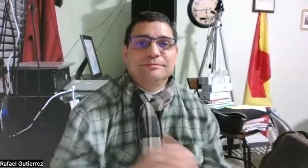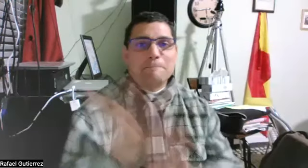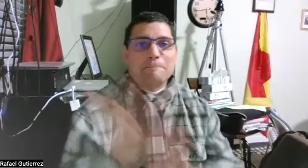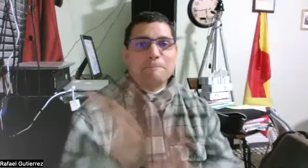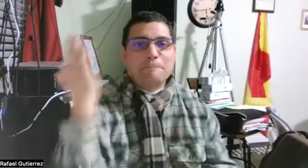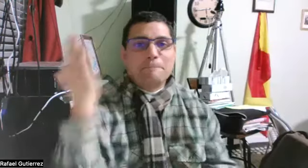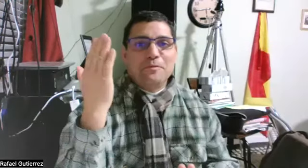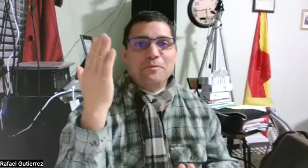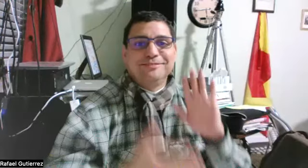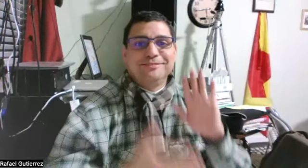run.